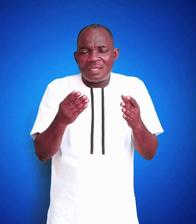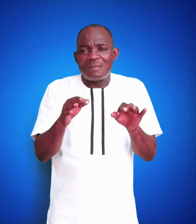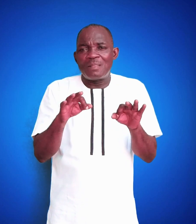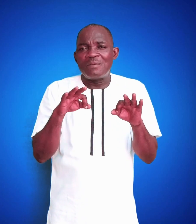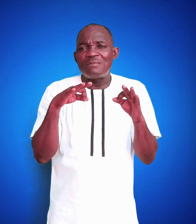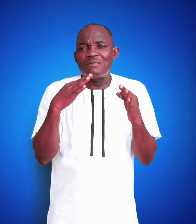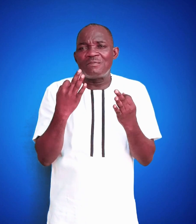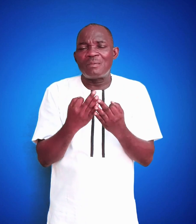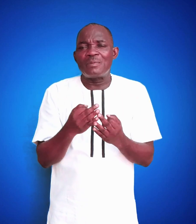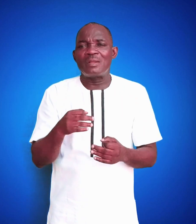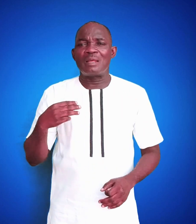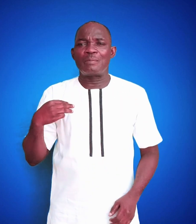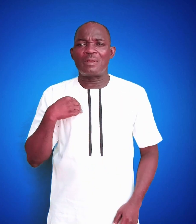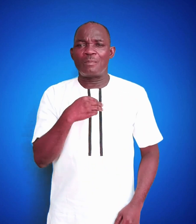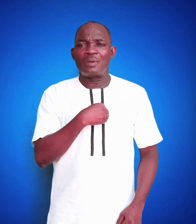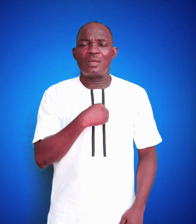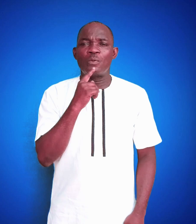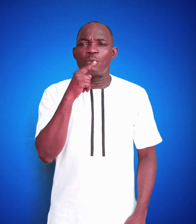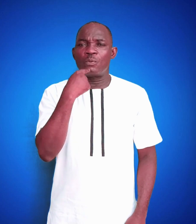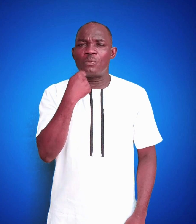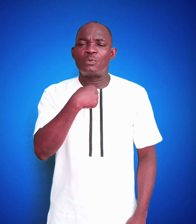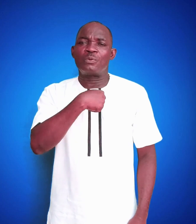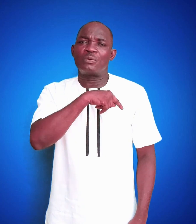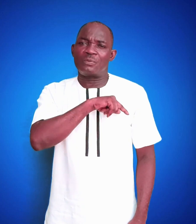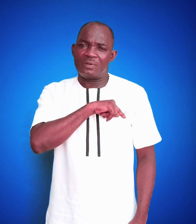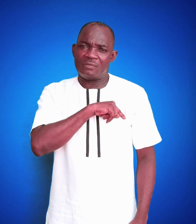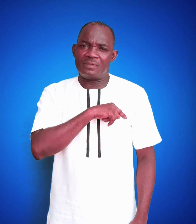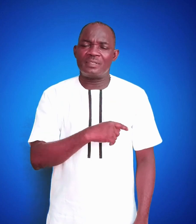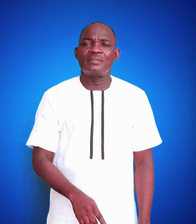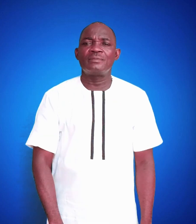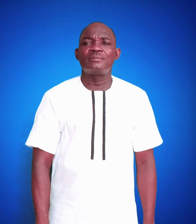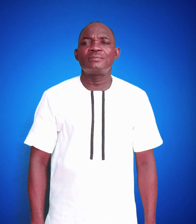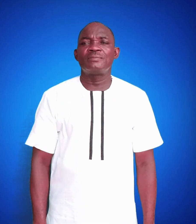of eligible household members.